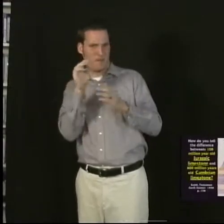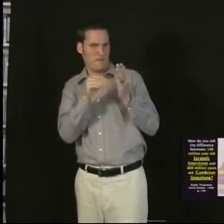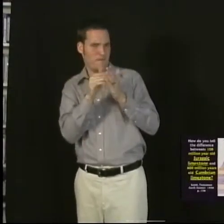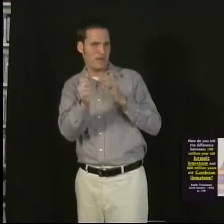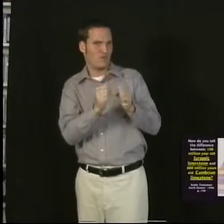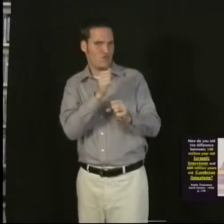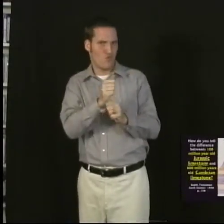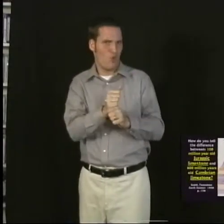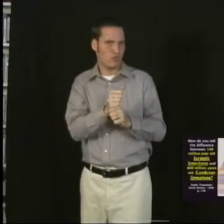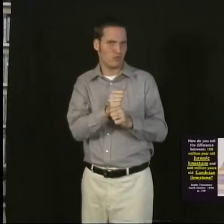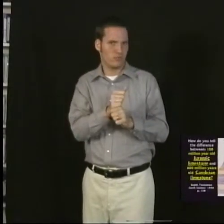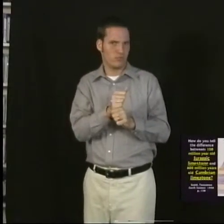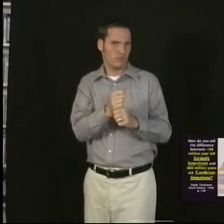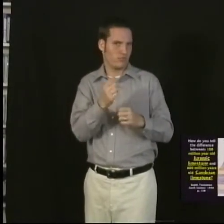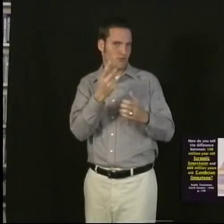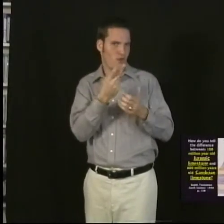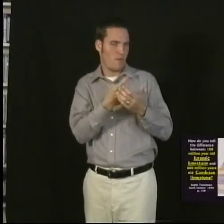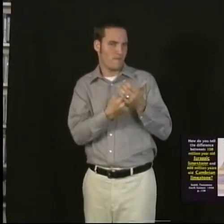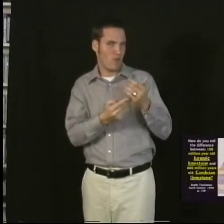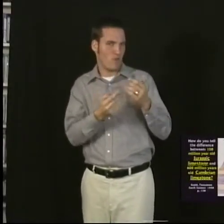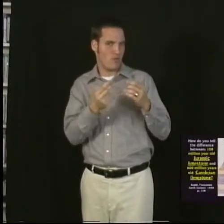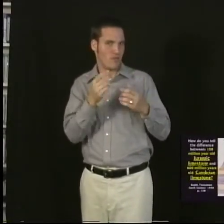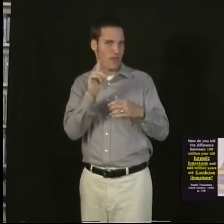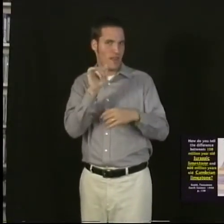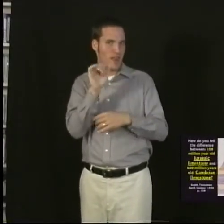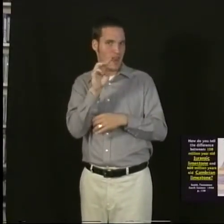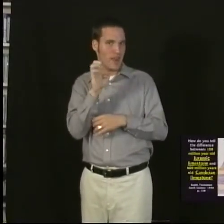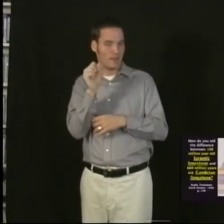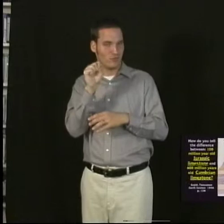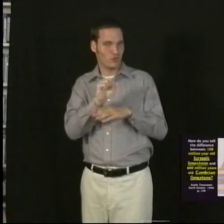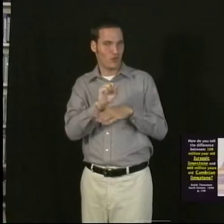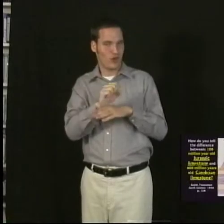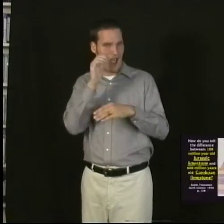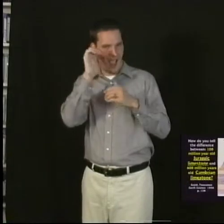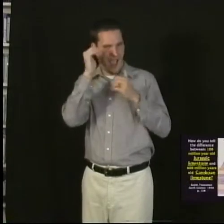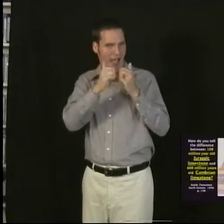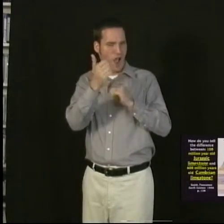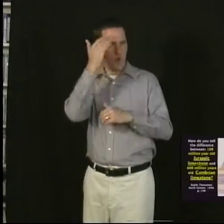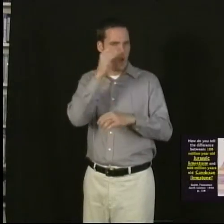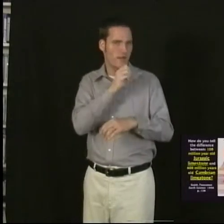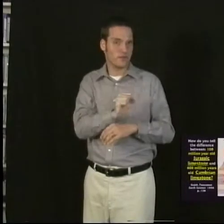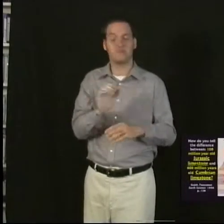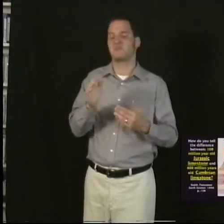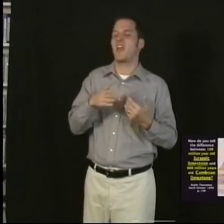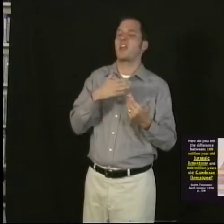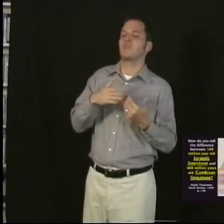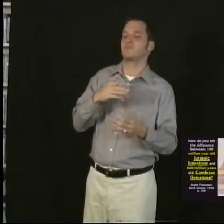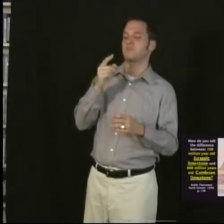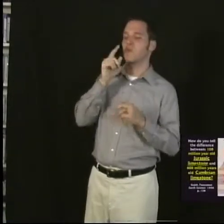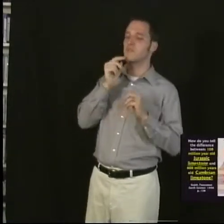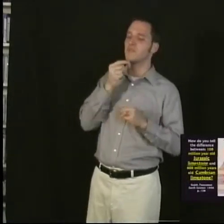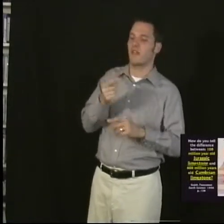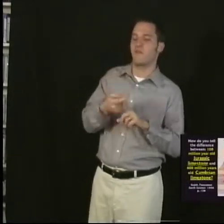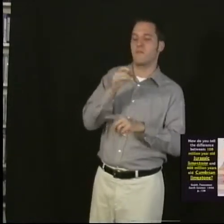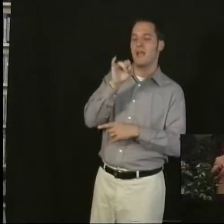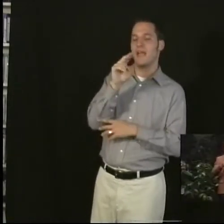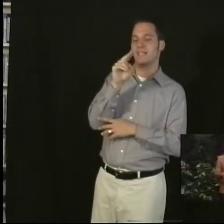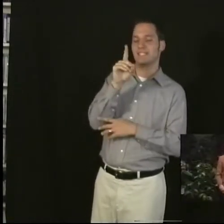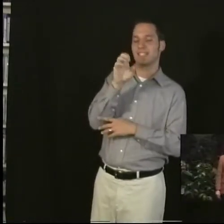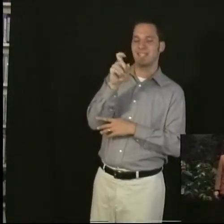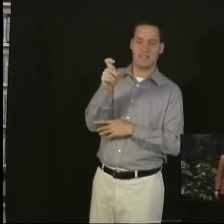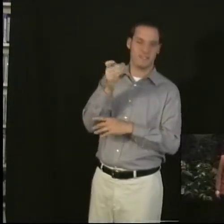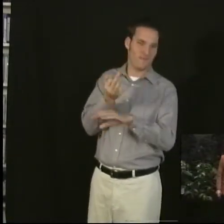limestone. How would you know the age of it? It's, oh, that's easy. We would tell by the index fossils.